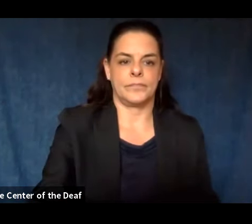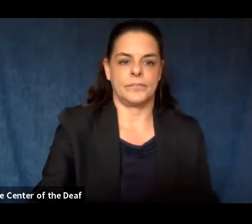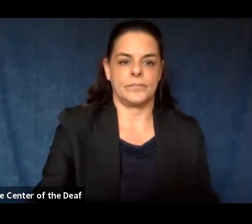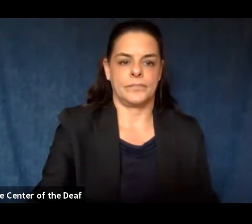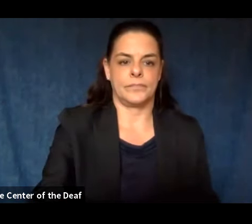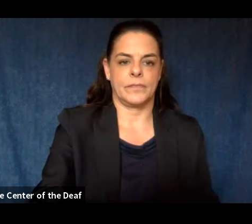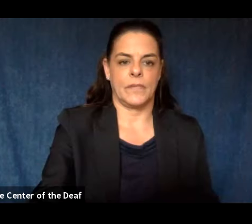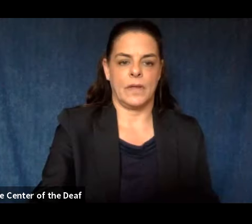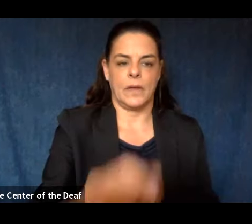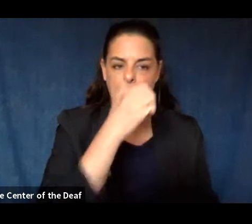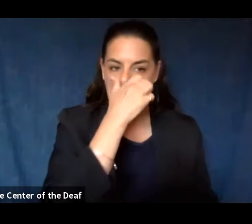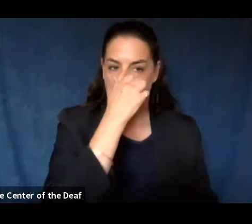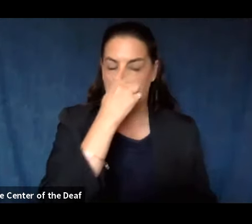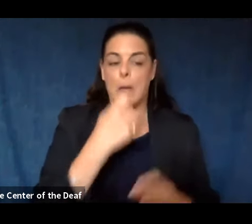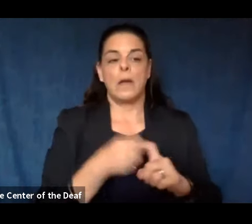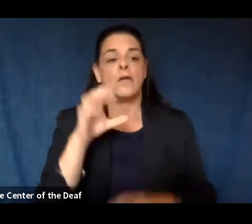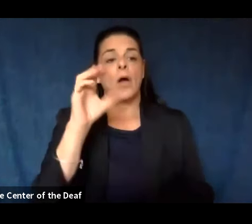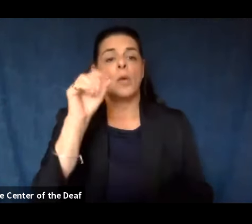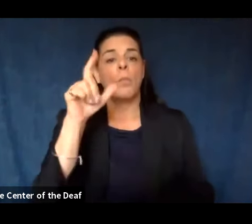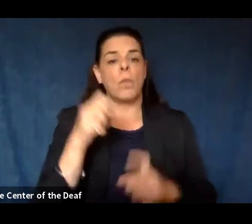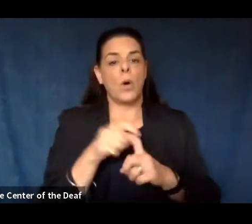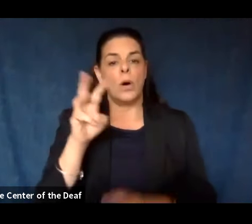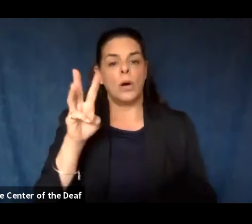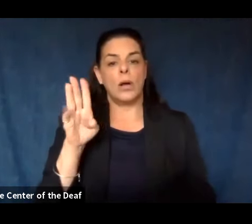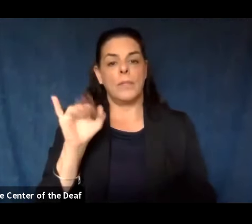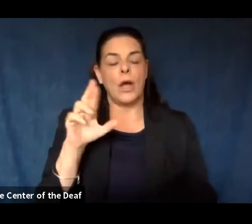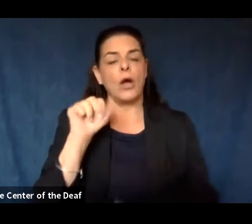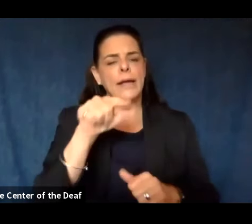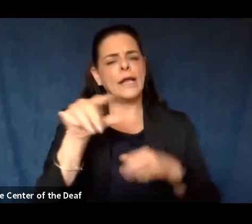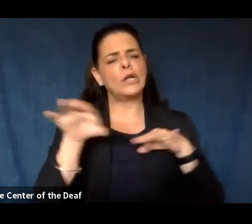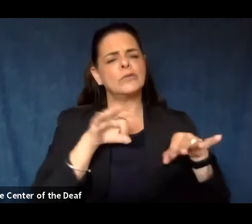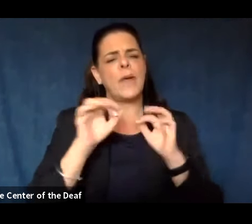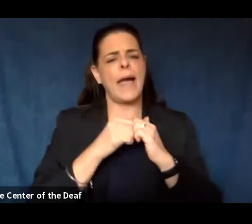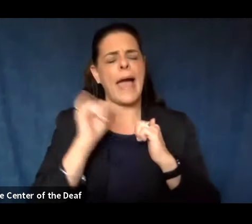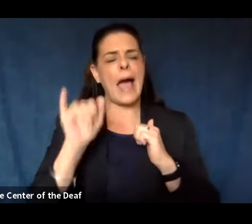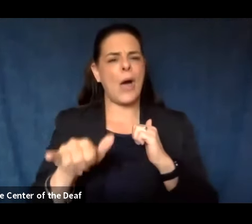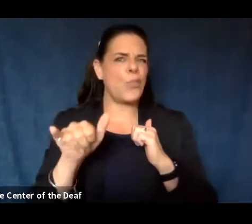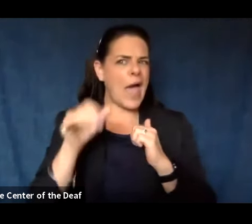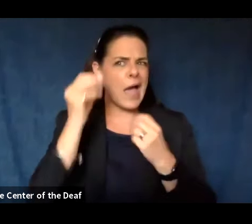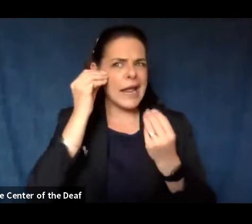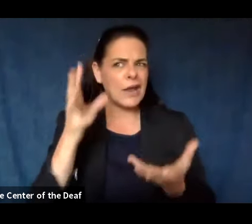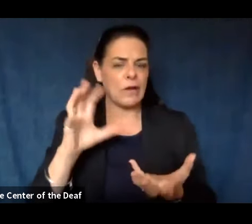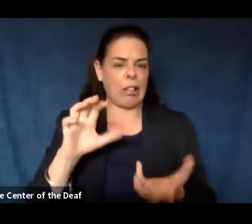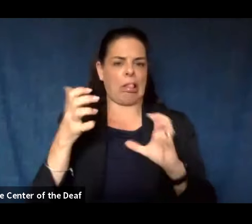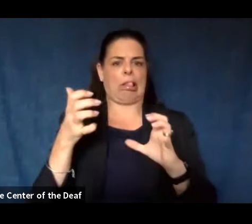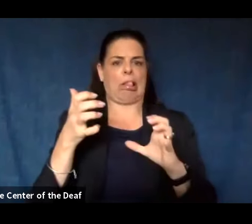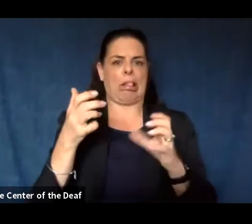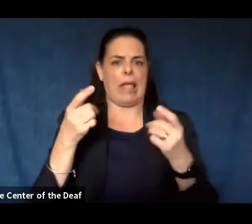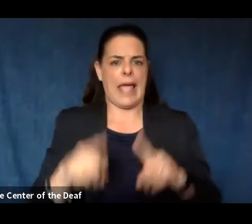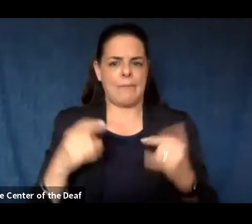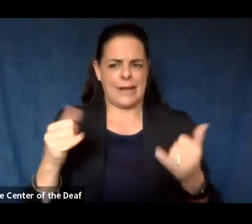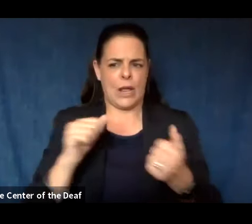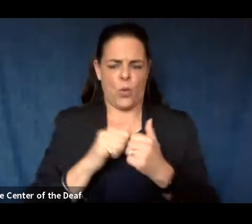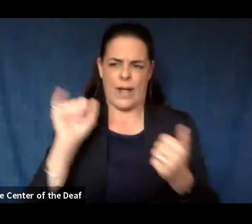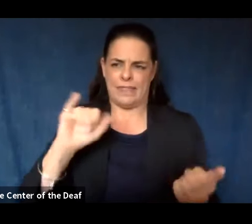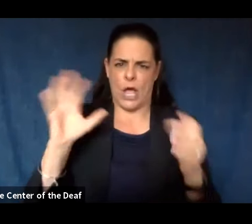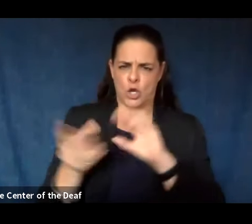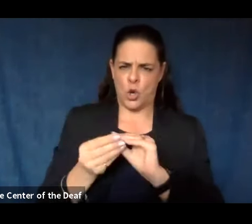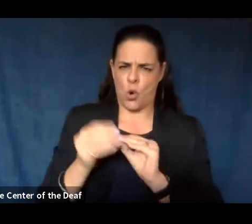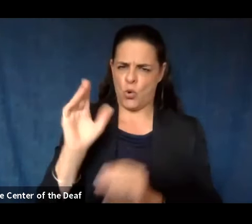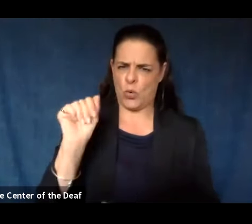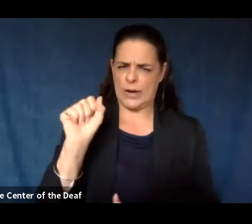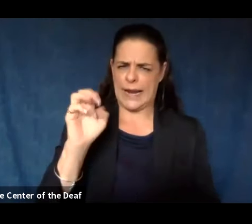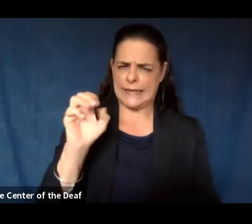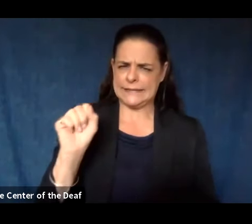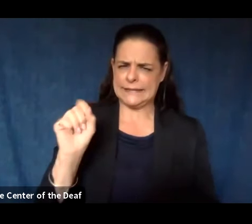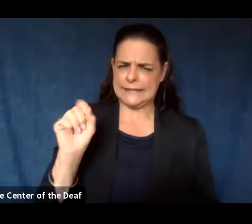From Cole with WBIR, can you walk us through how the data snafu happened today with total cases?